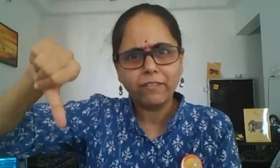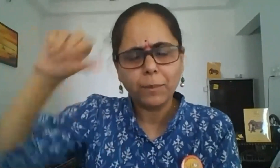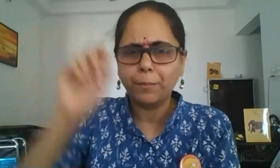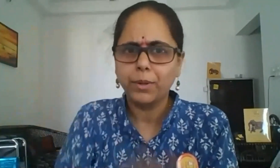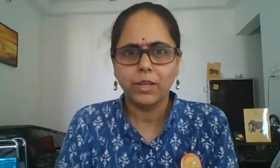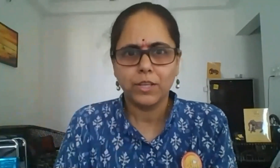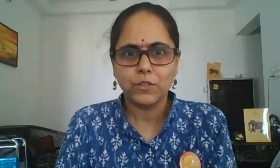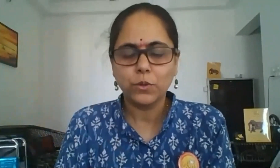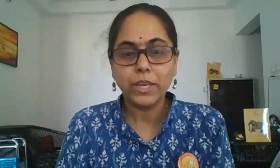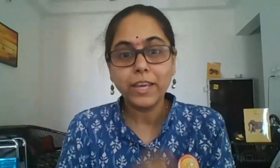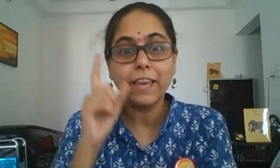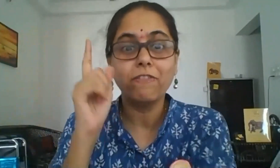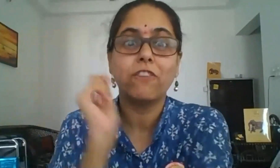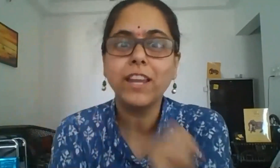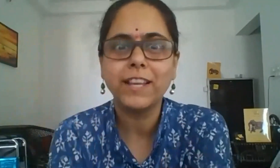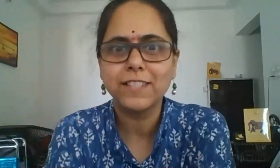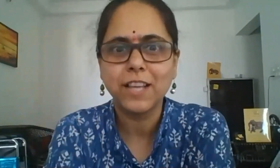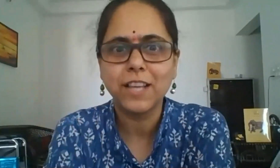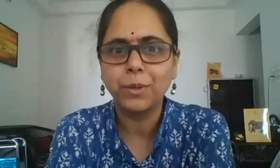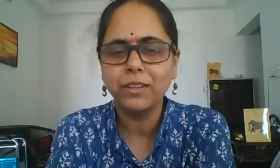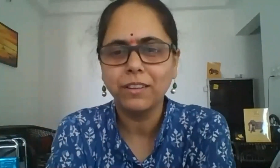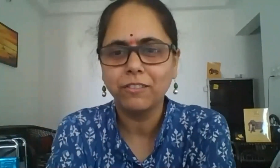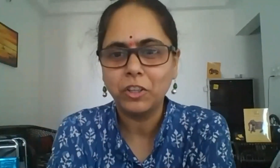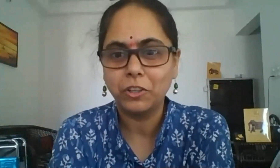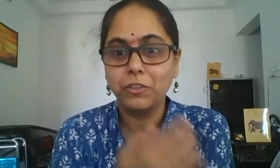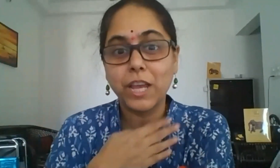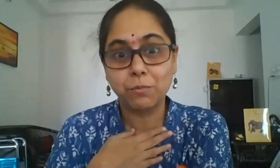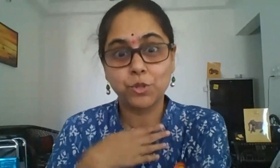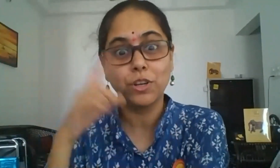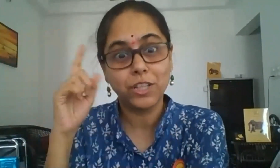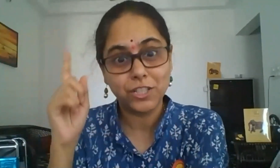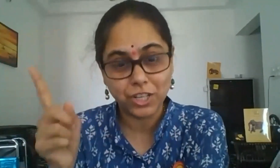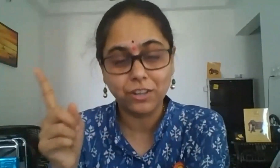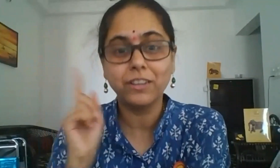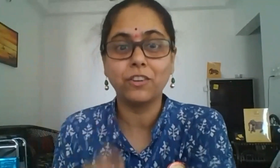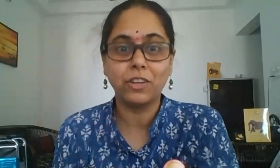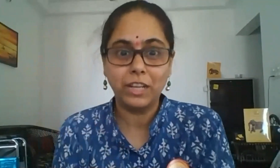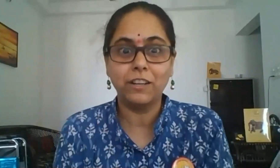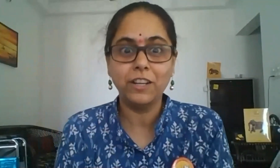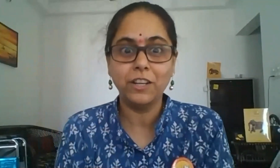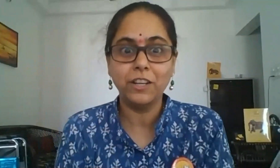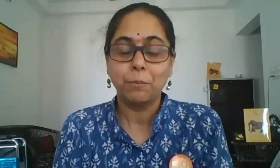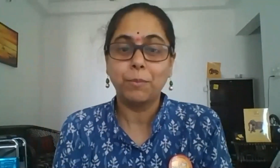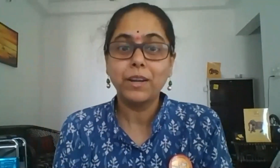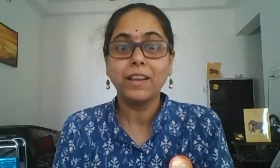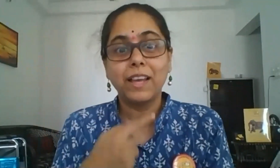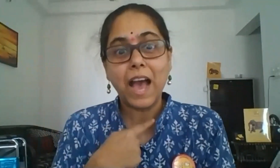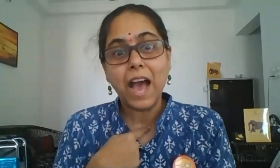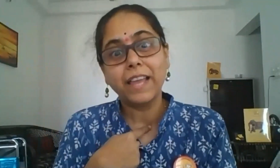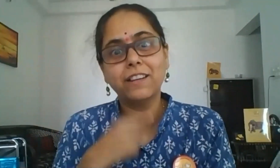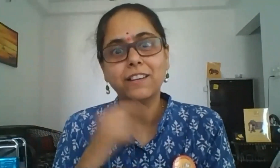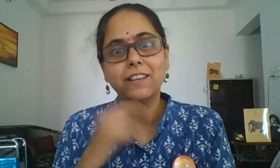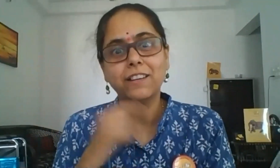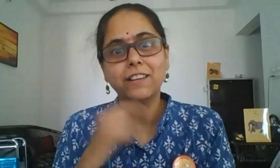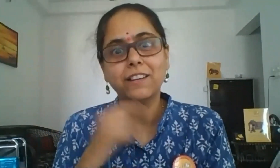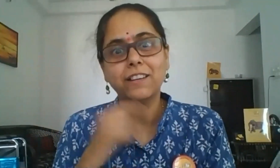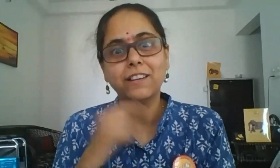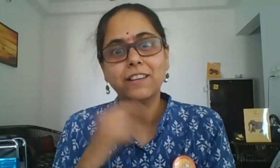up. So he gave one example, which I'm sure the children learned, but I learned was, what